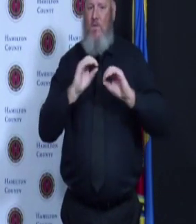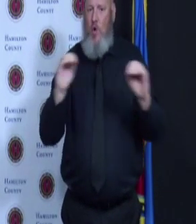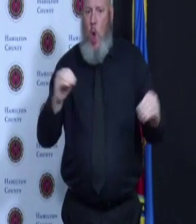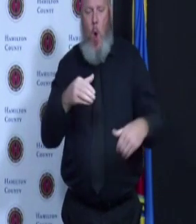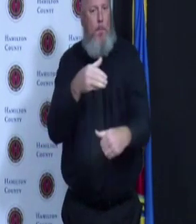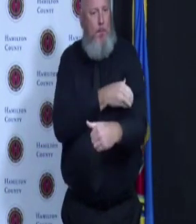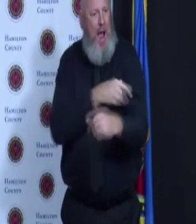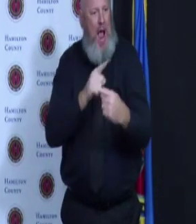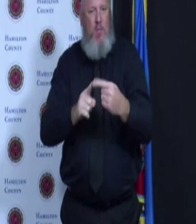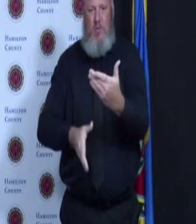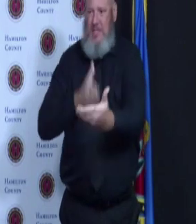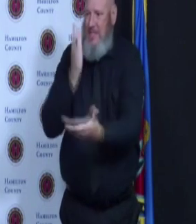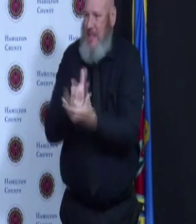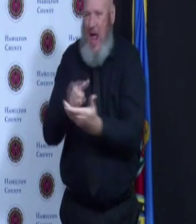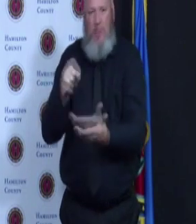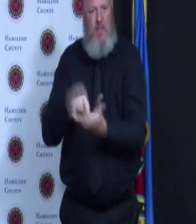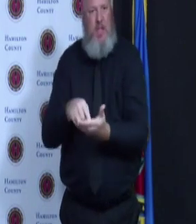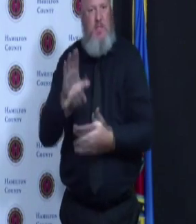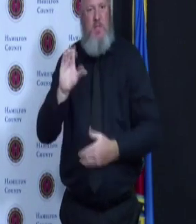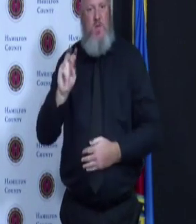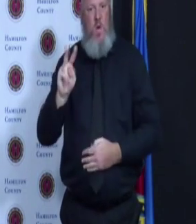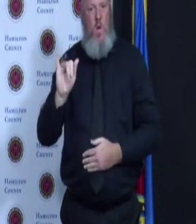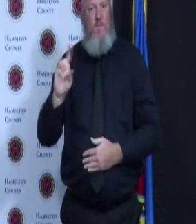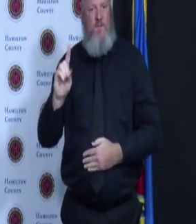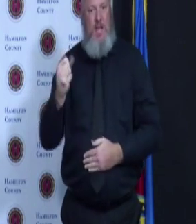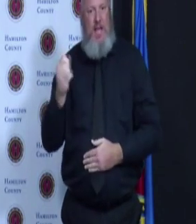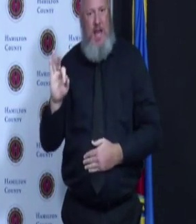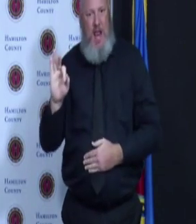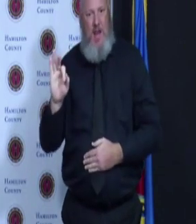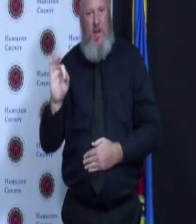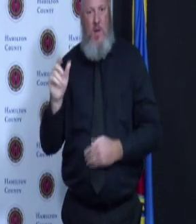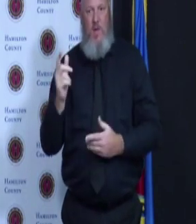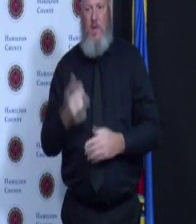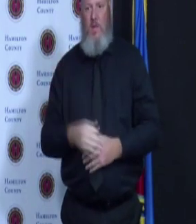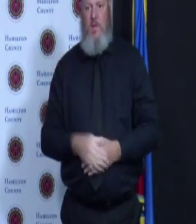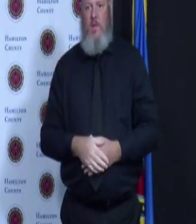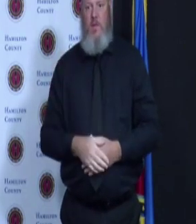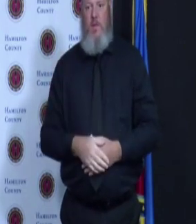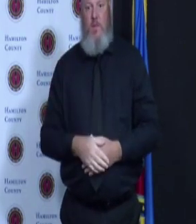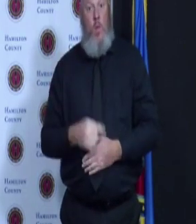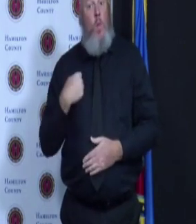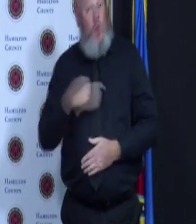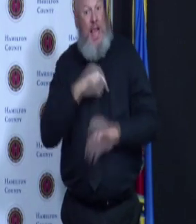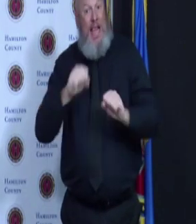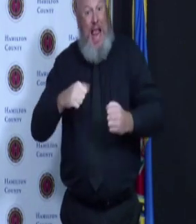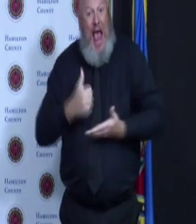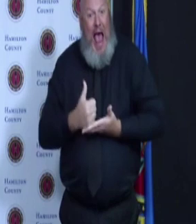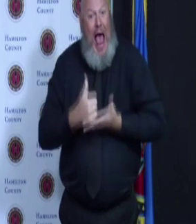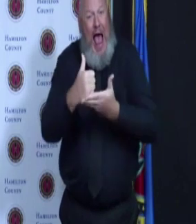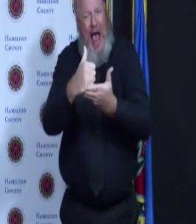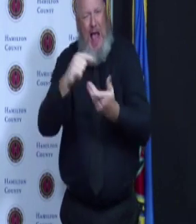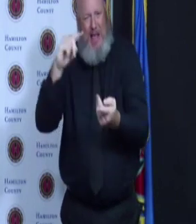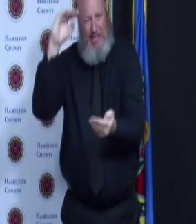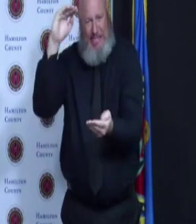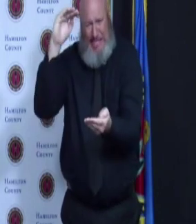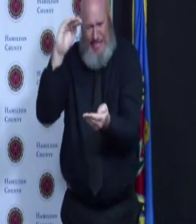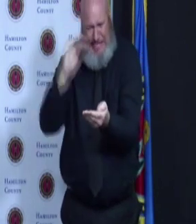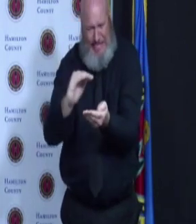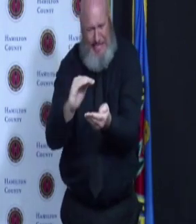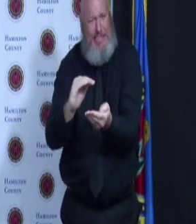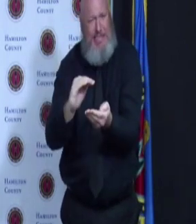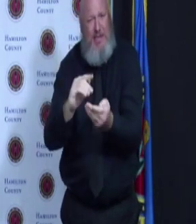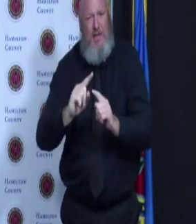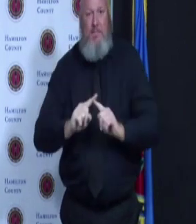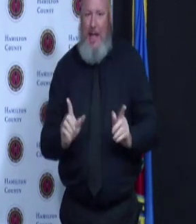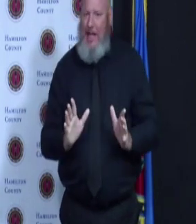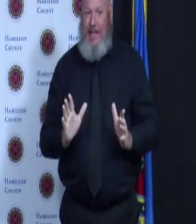how frustrating this can be. There are already early signs that staying home is working. I don't know how many of you